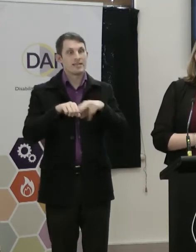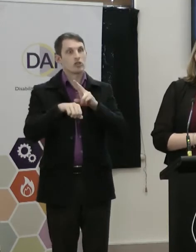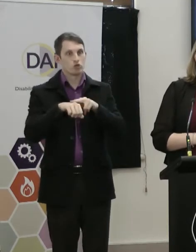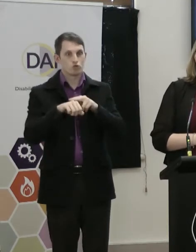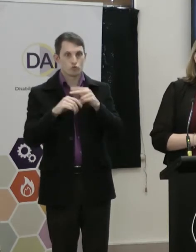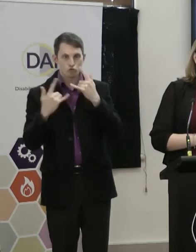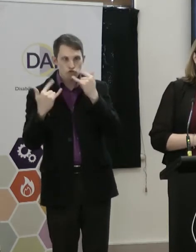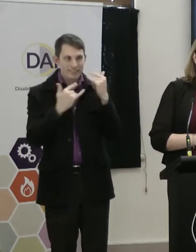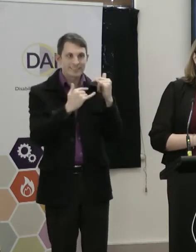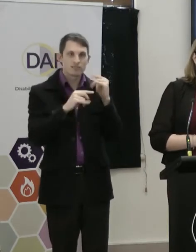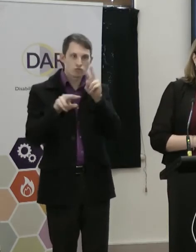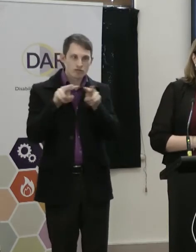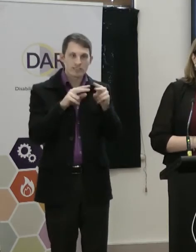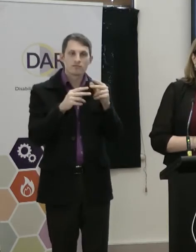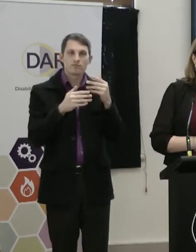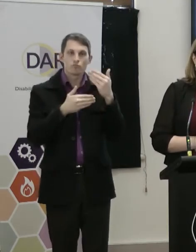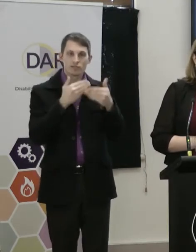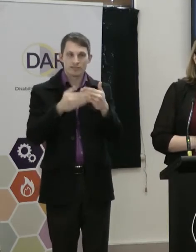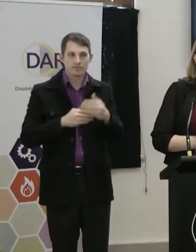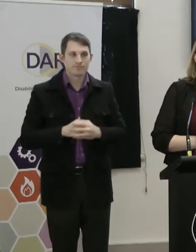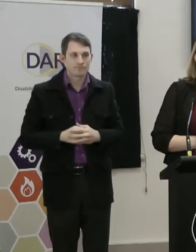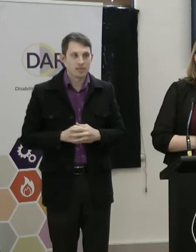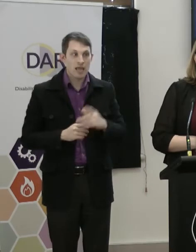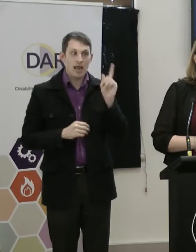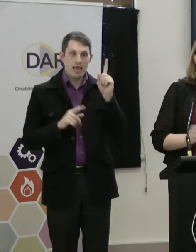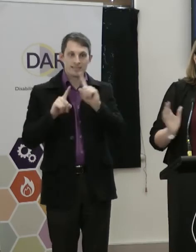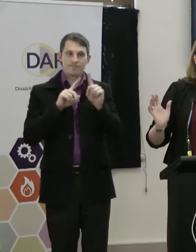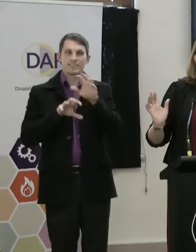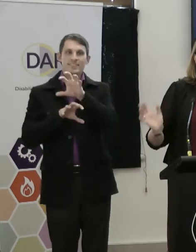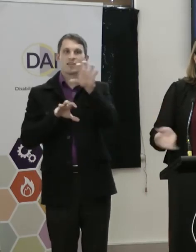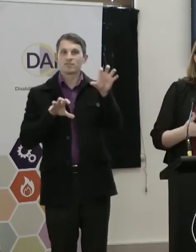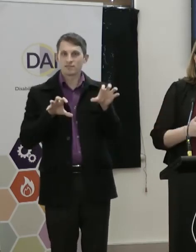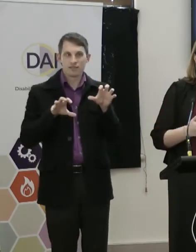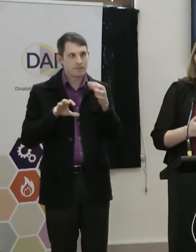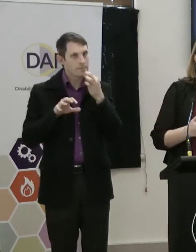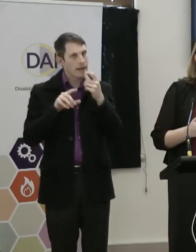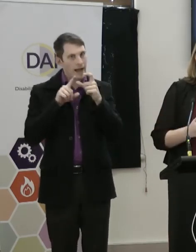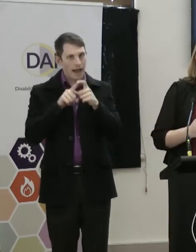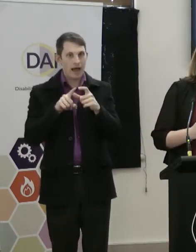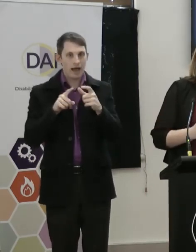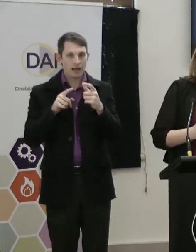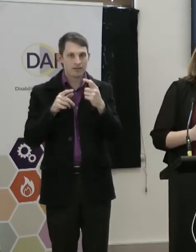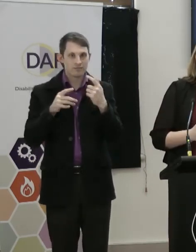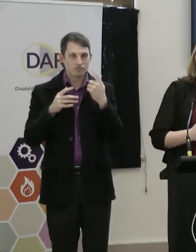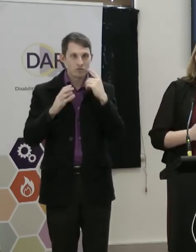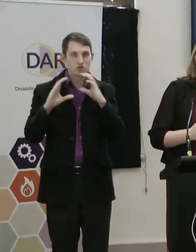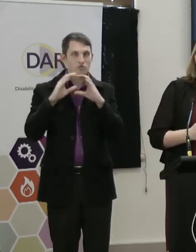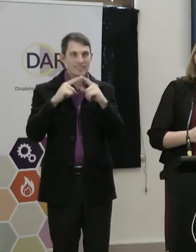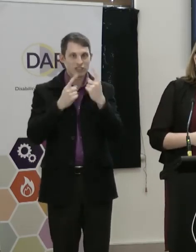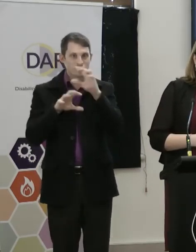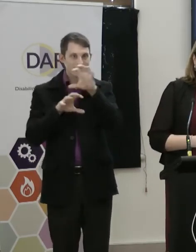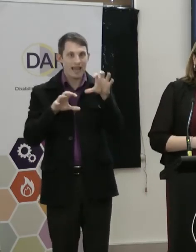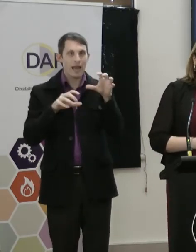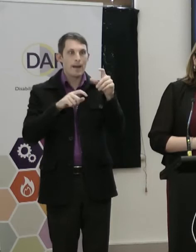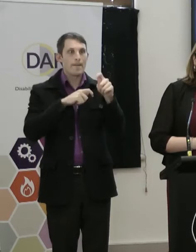of the processes that are in place in the state. So as you can imagine, it's quite an effort to align every state and territory to come into one